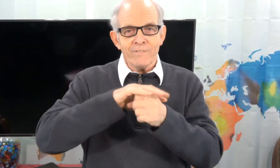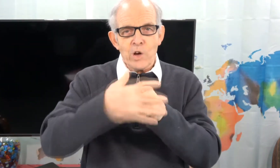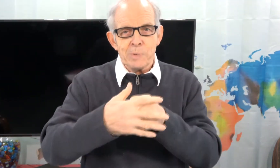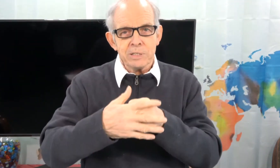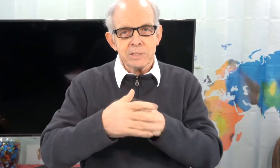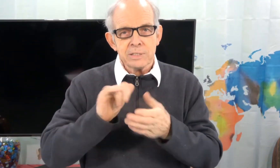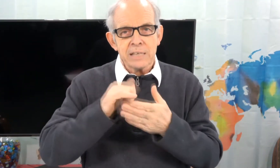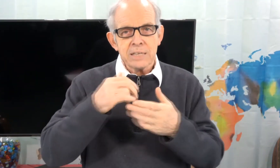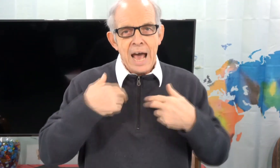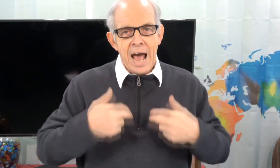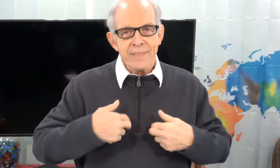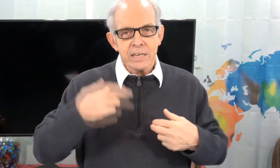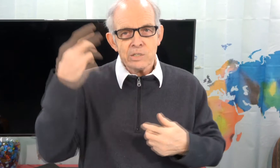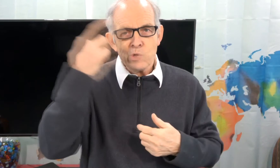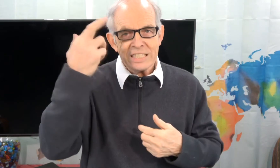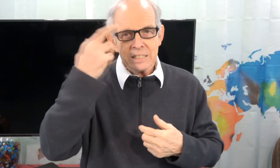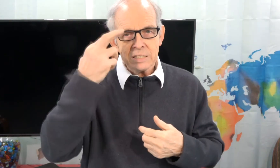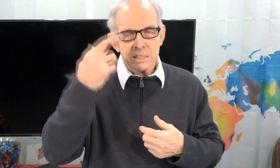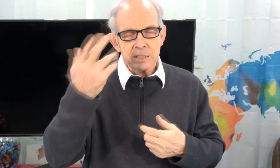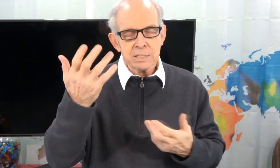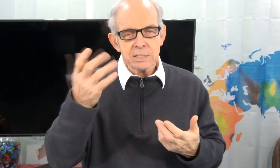Purple, that hath vision.